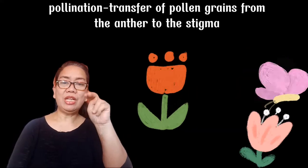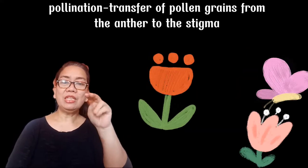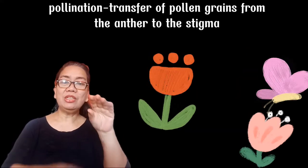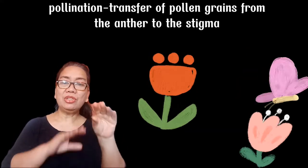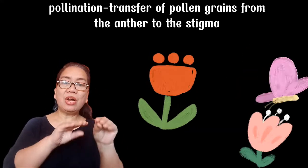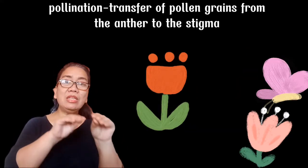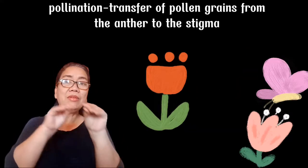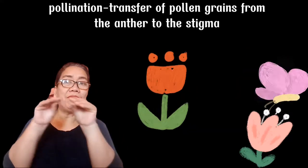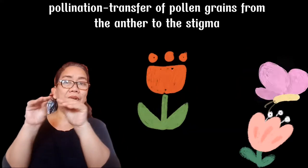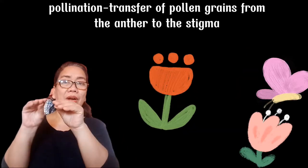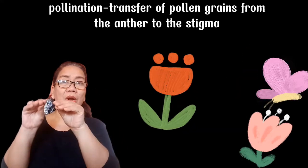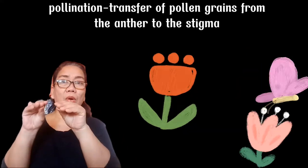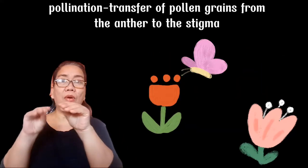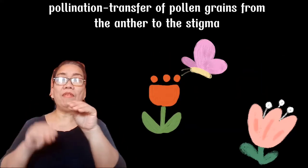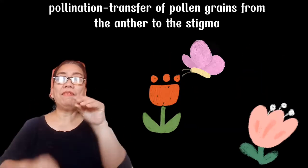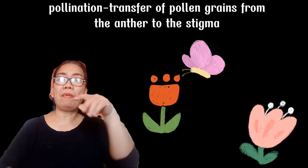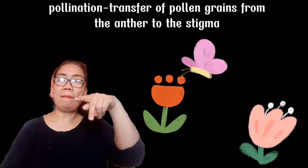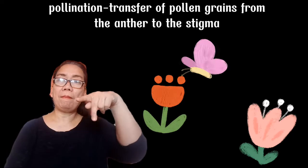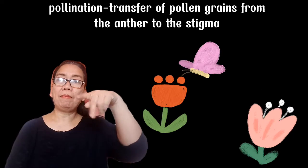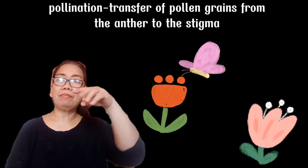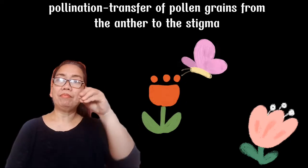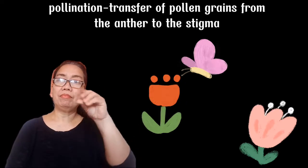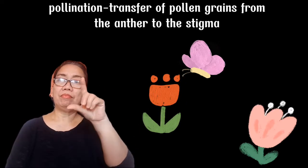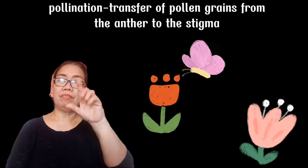pollination, it is the transfer of